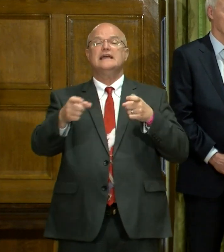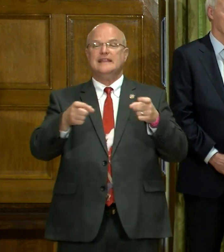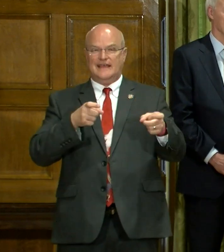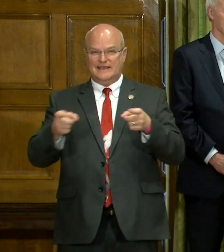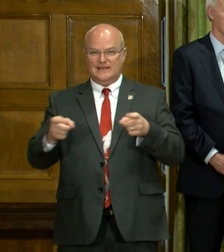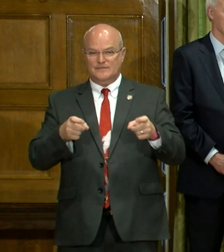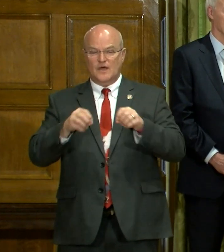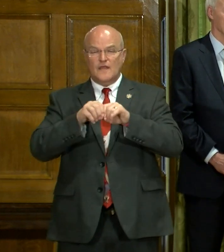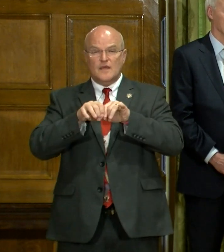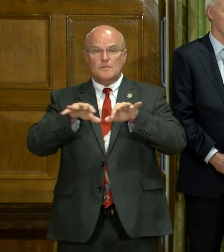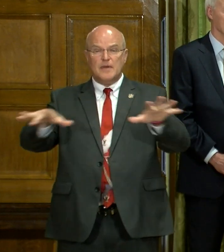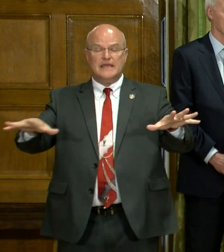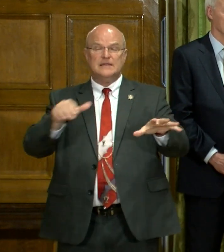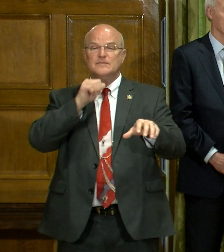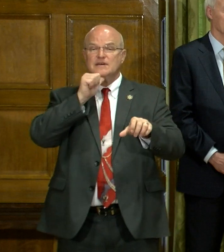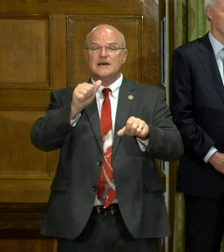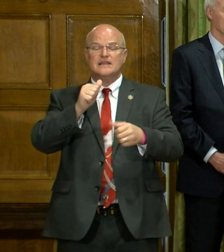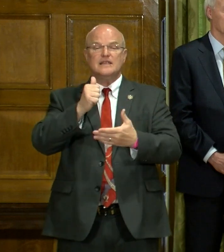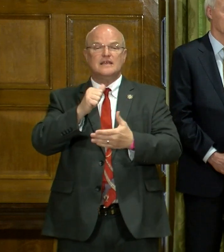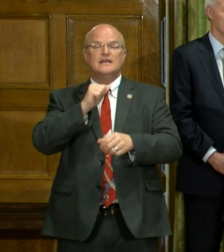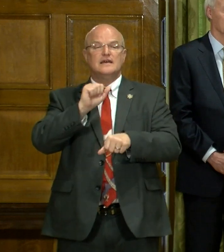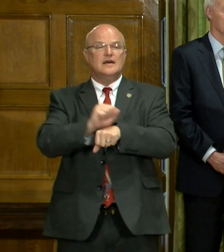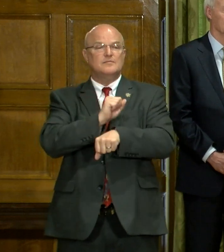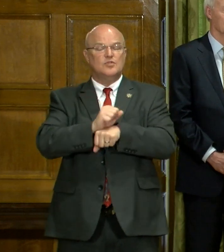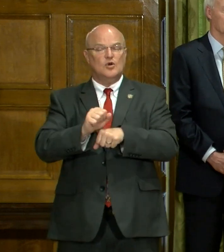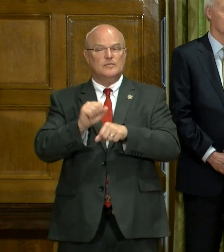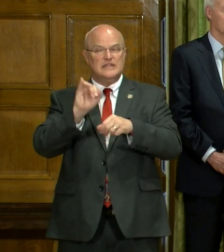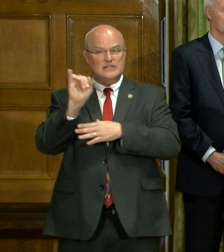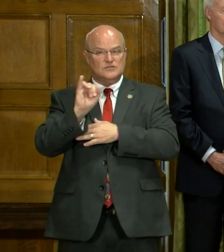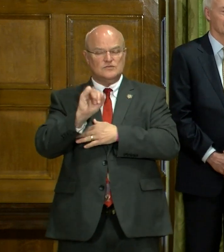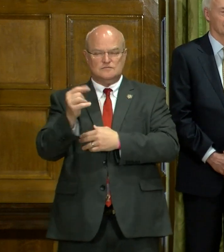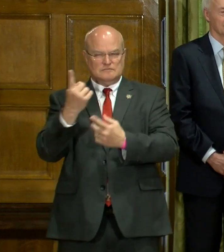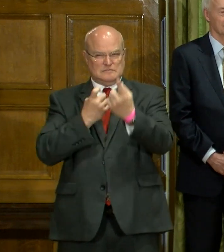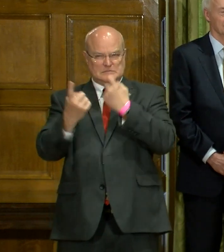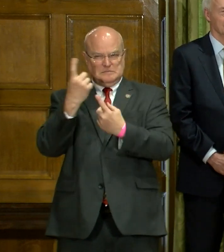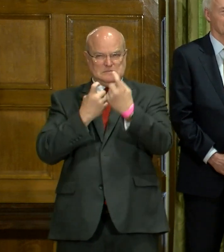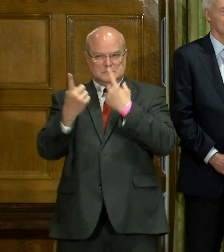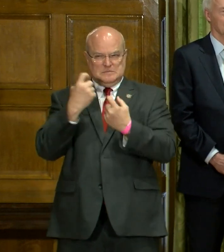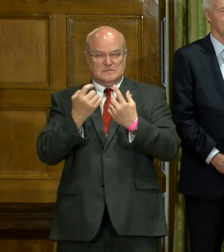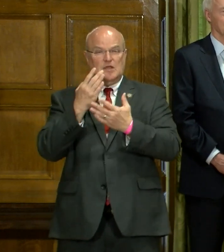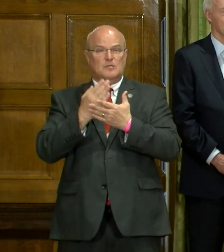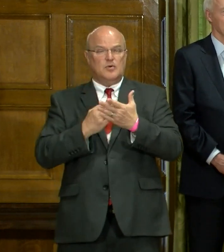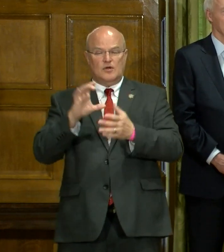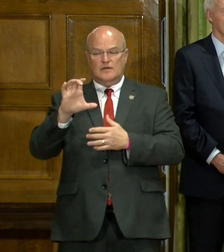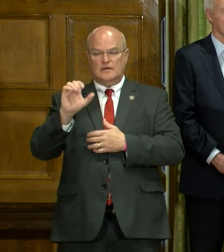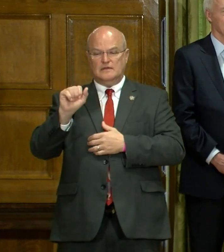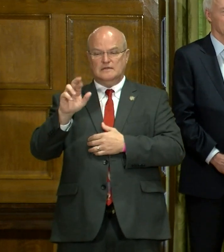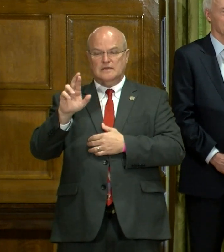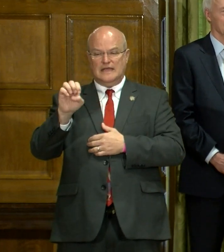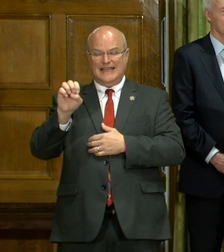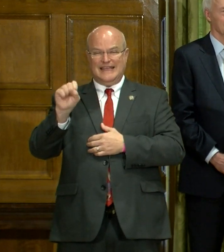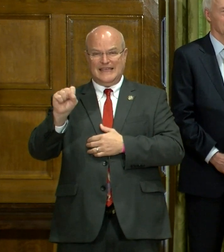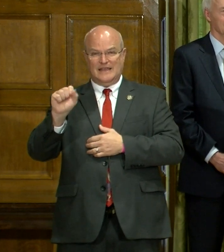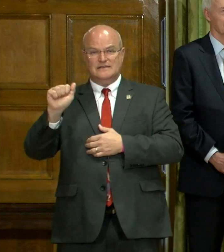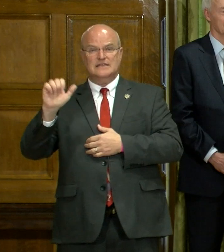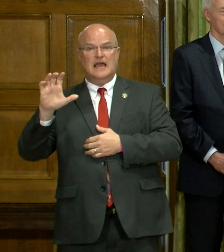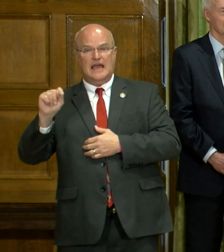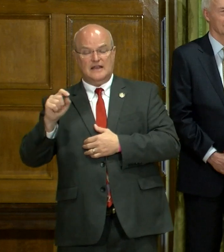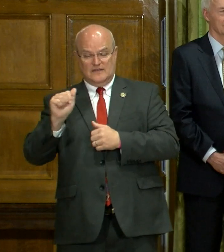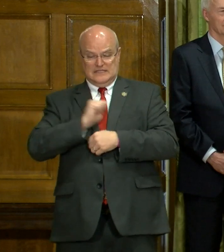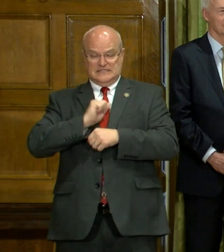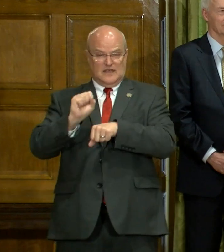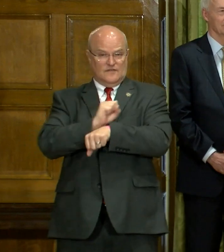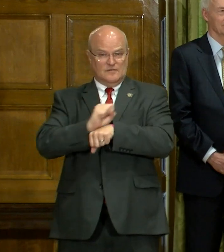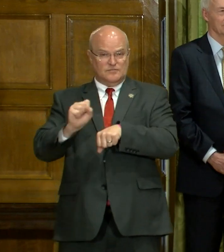On the pandemic unemployment assistance, this is where we're getting a lot of questions still, and this is part of the CARES Act. That's again for those